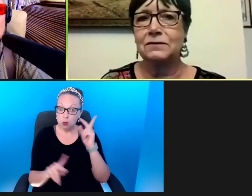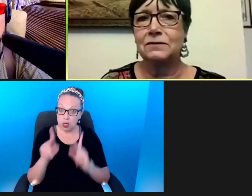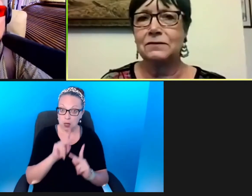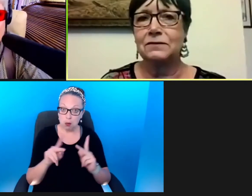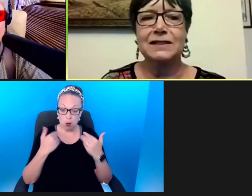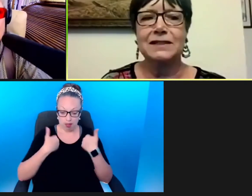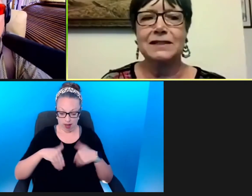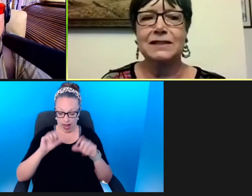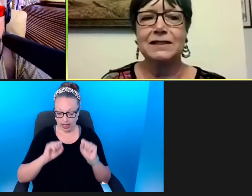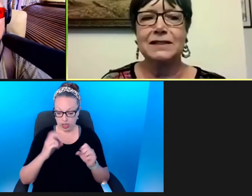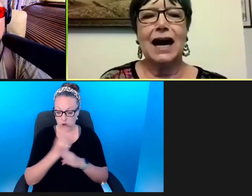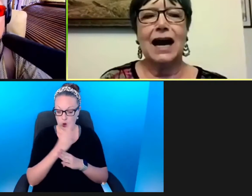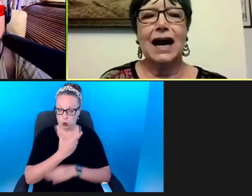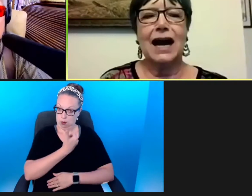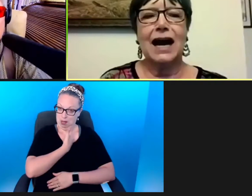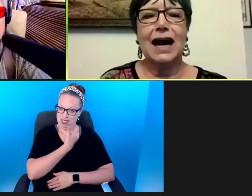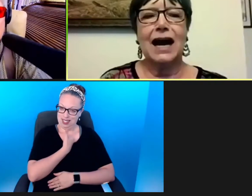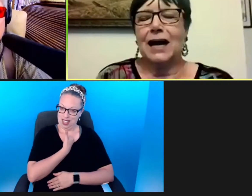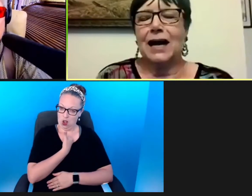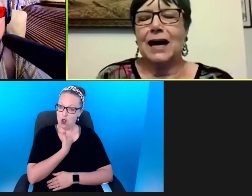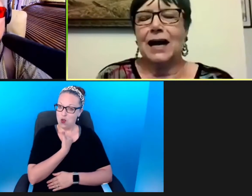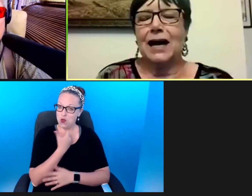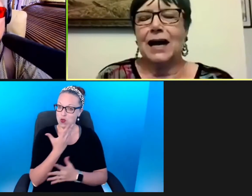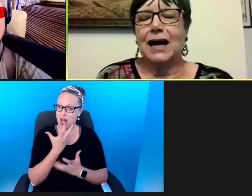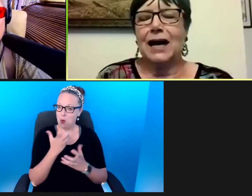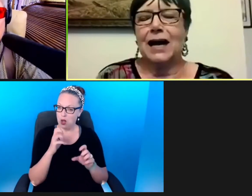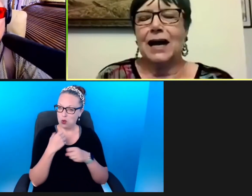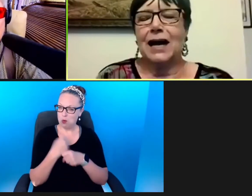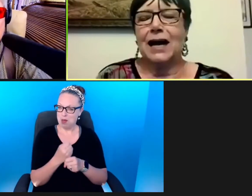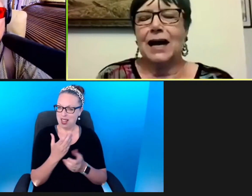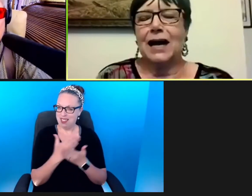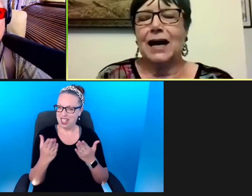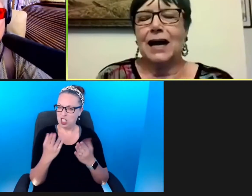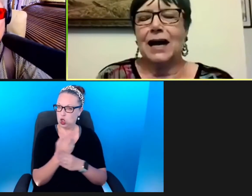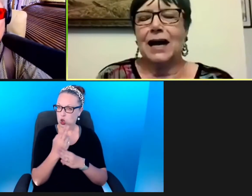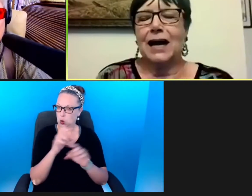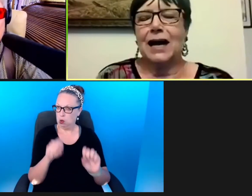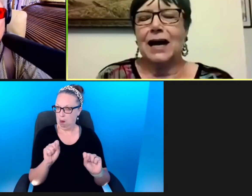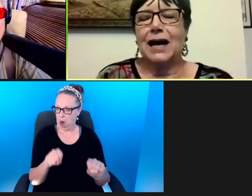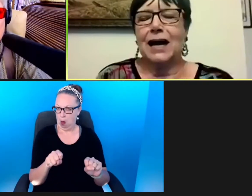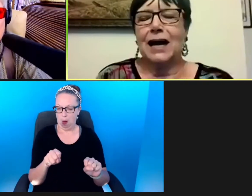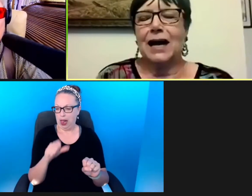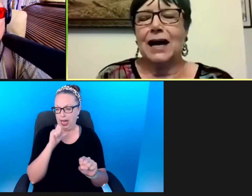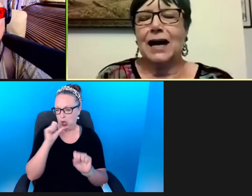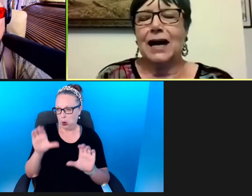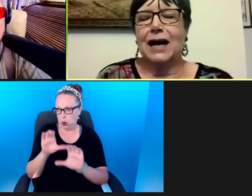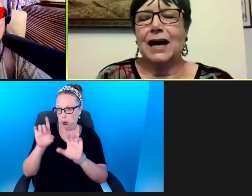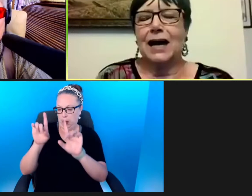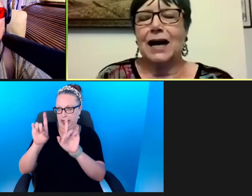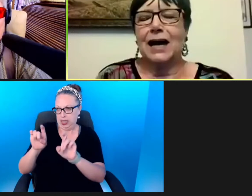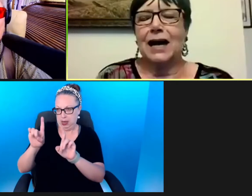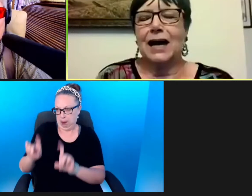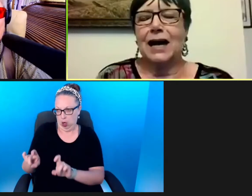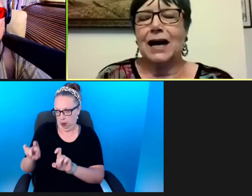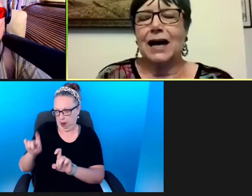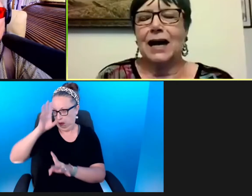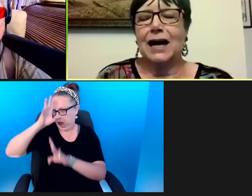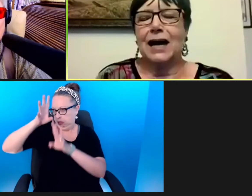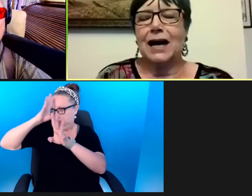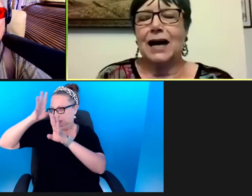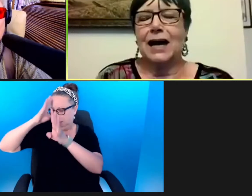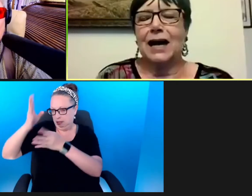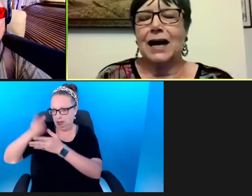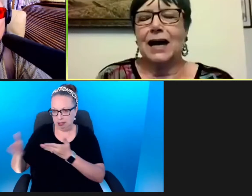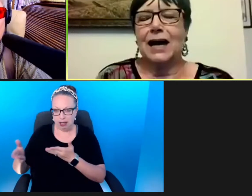myself. I don't do a lot of experimental kinds of things. Once in a while, I try a little